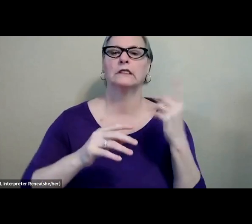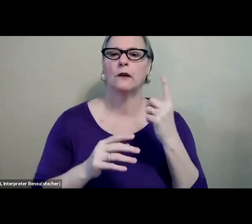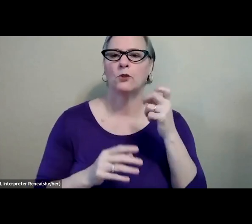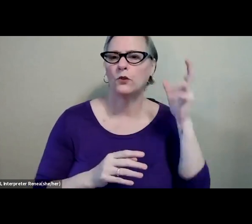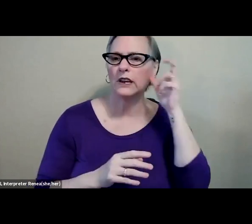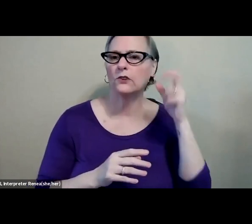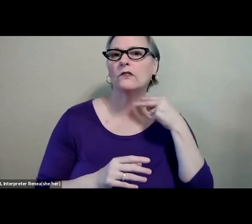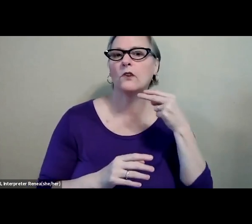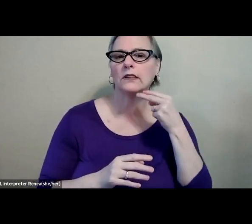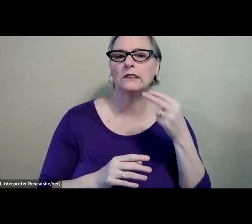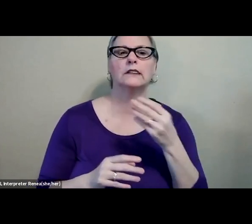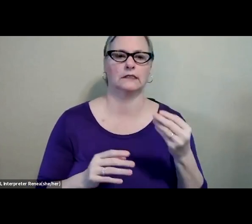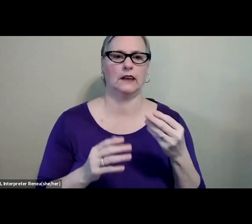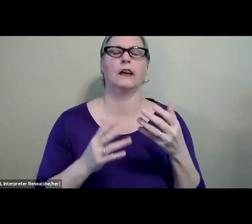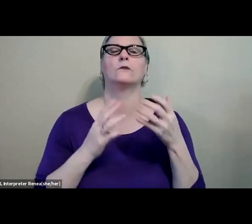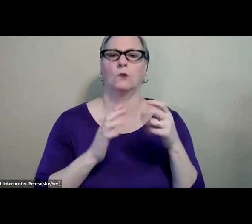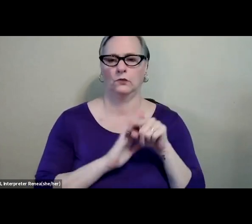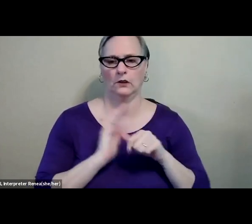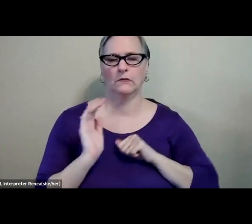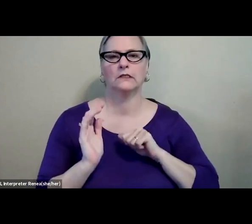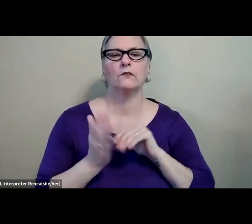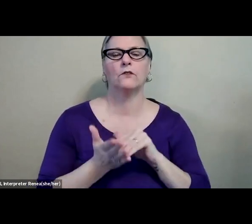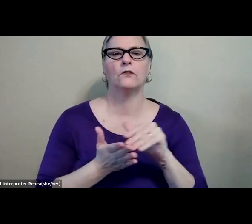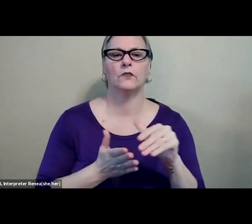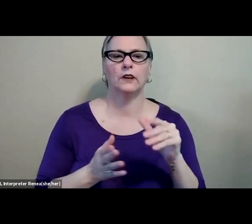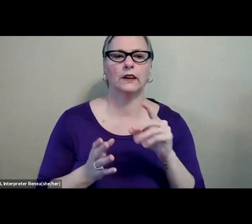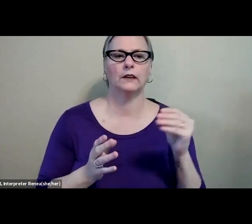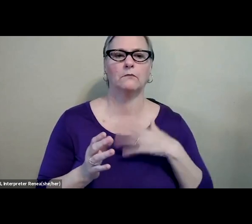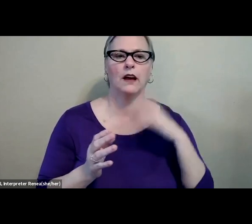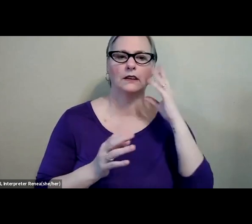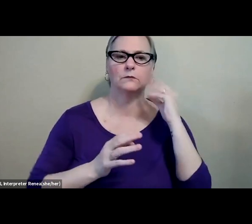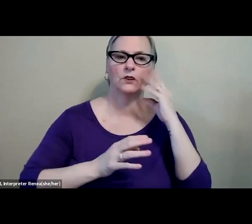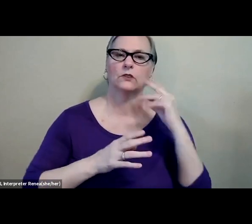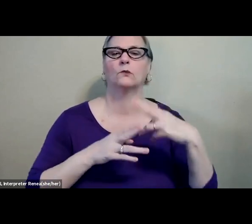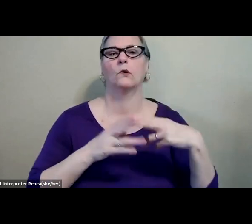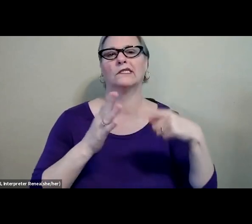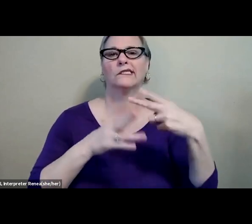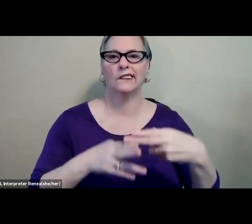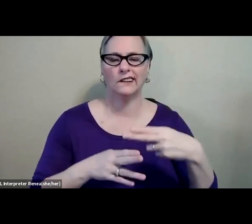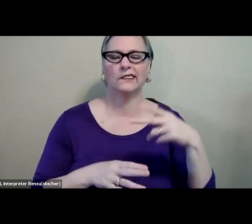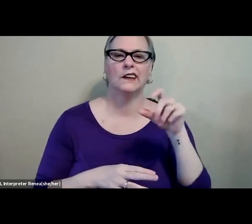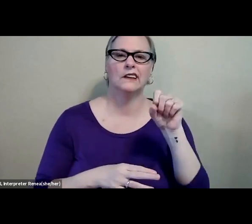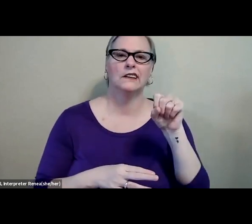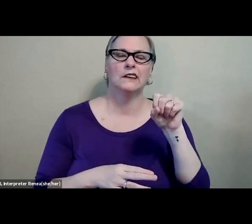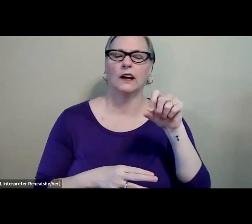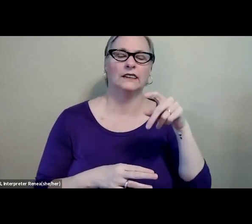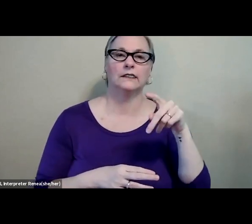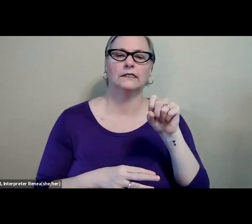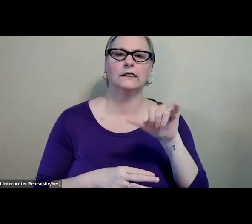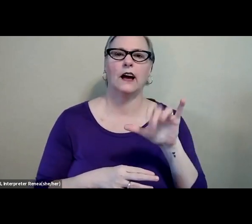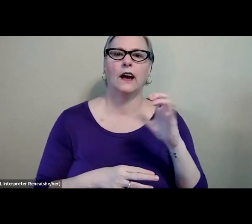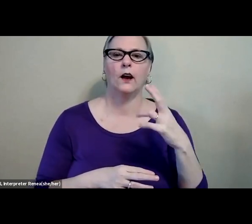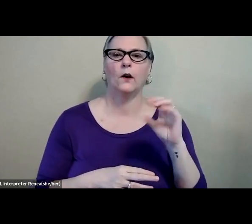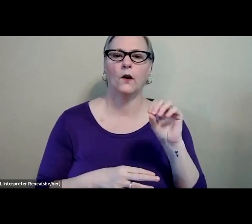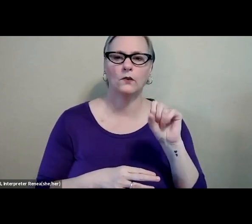uh suicidal a lot and because of my experience with what gets called psychosis and suicide i have experienced so